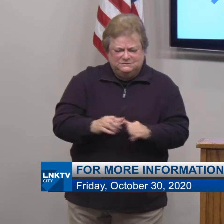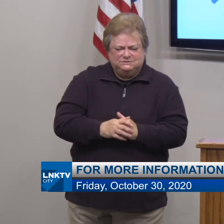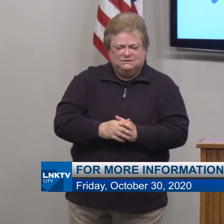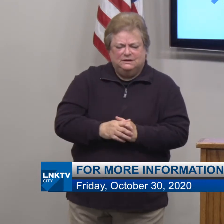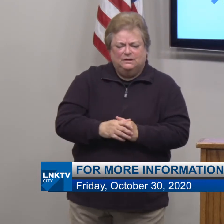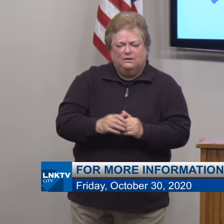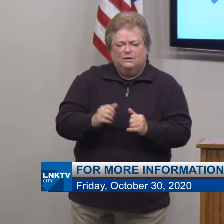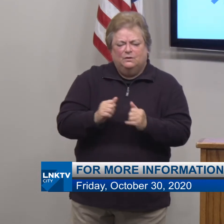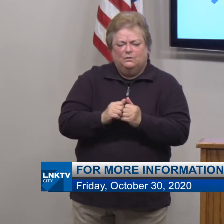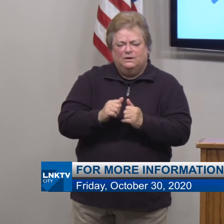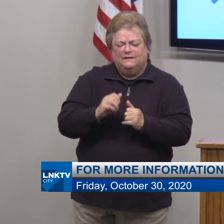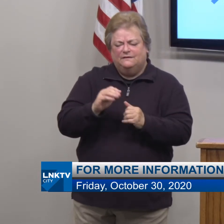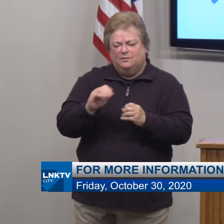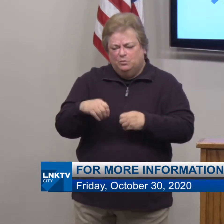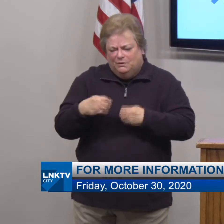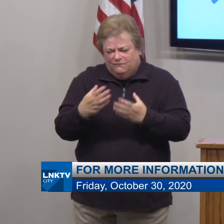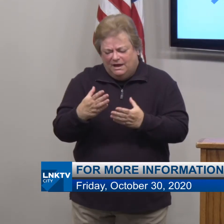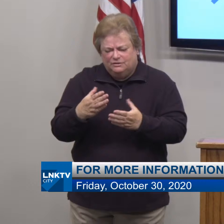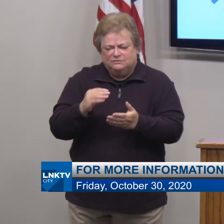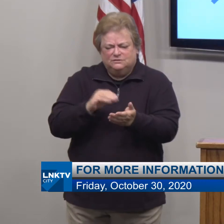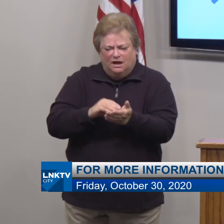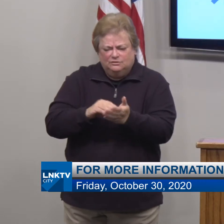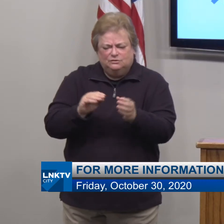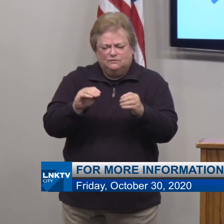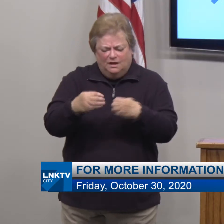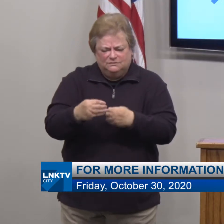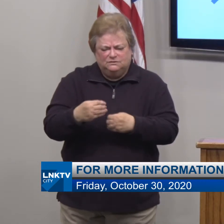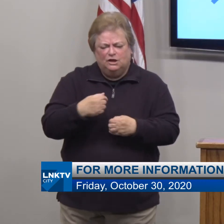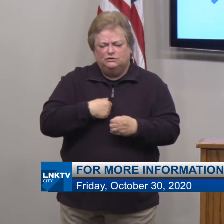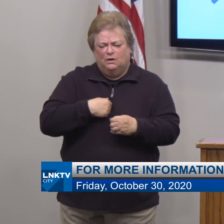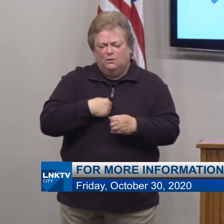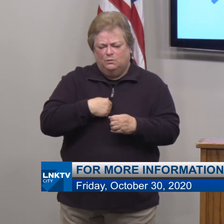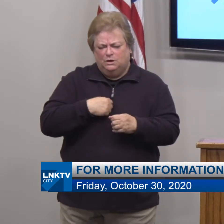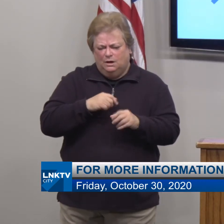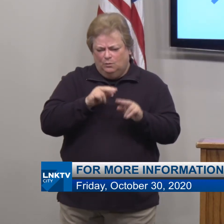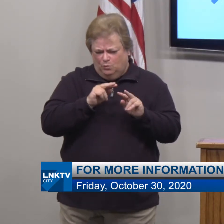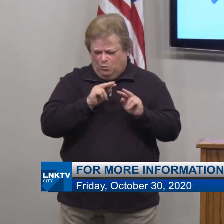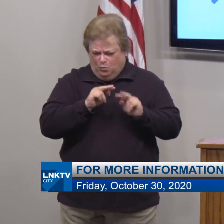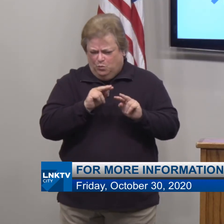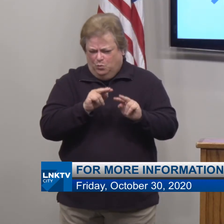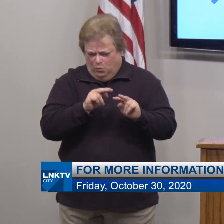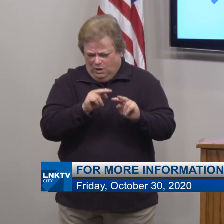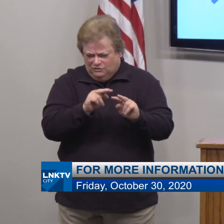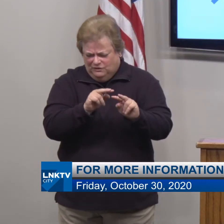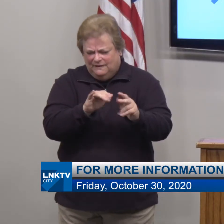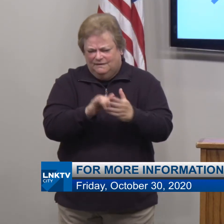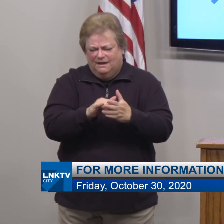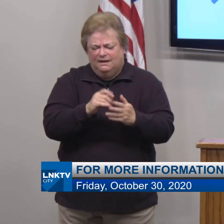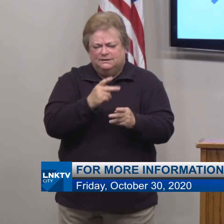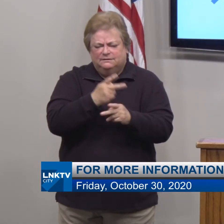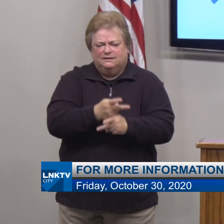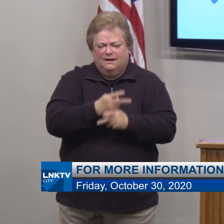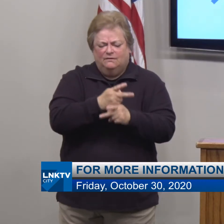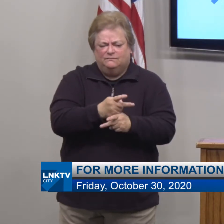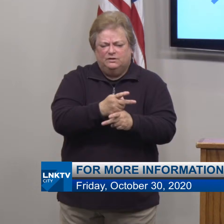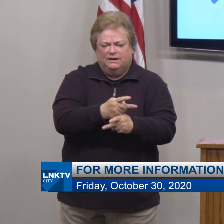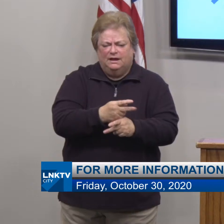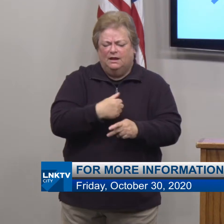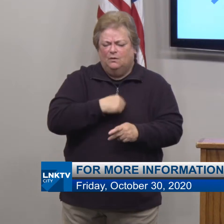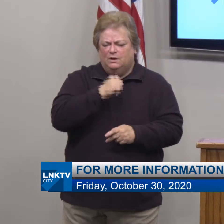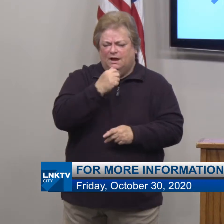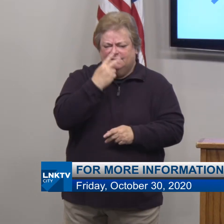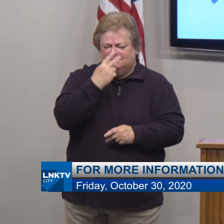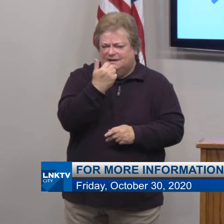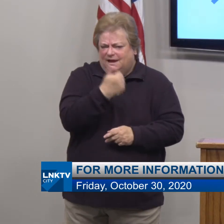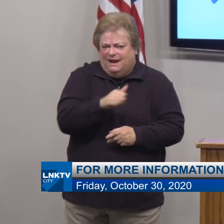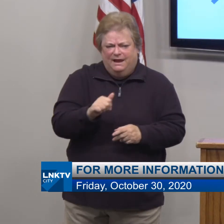with providers' office and that. So we keep a close pulse on that of what's happening, and we're not seeing any